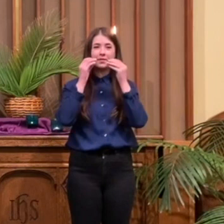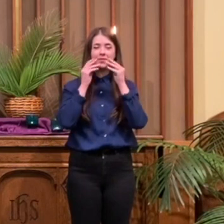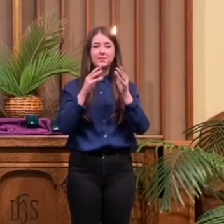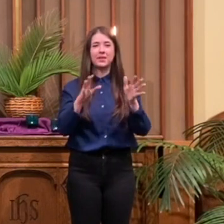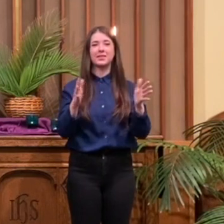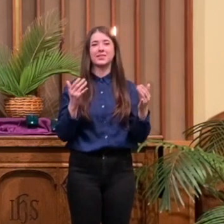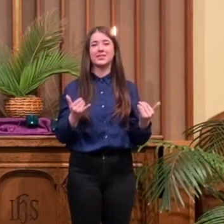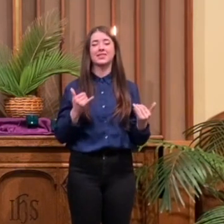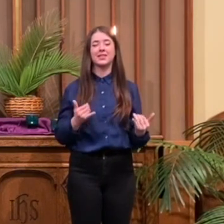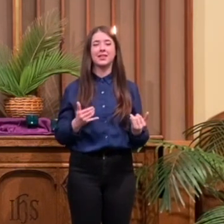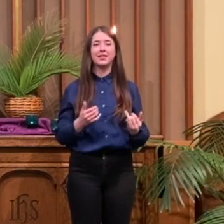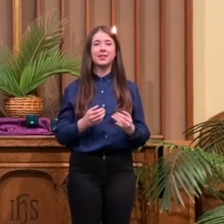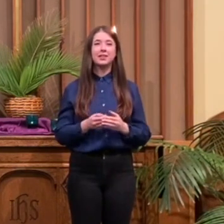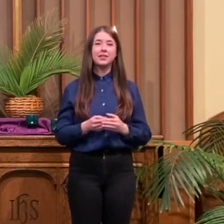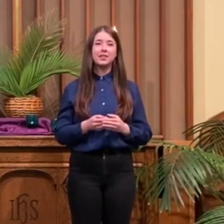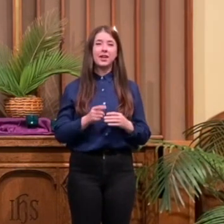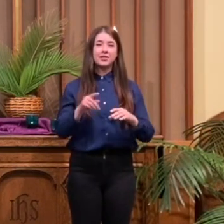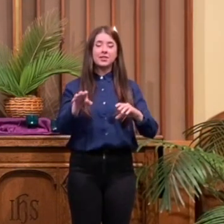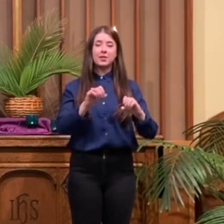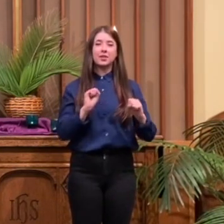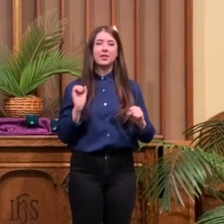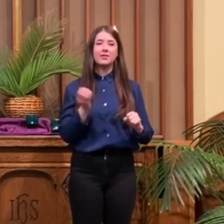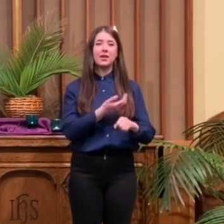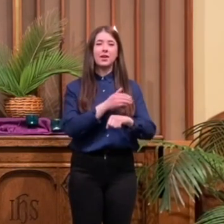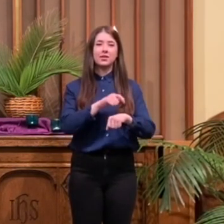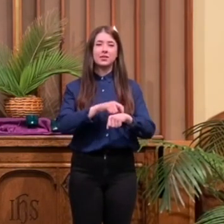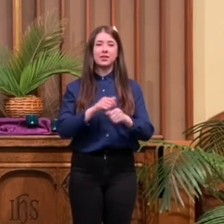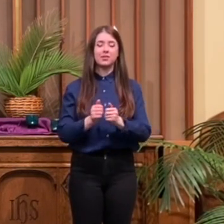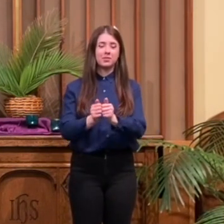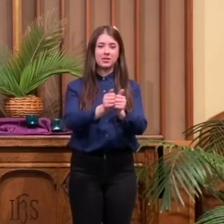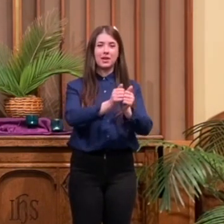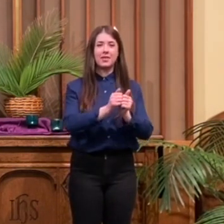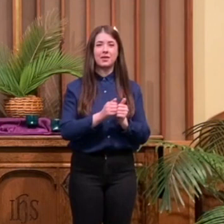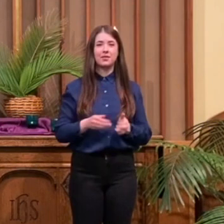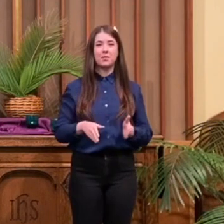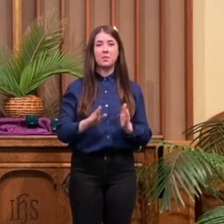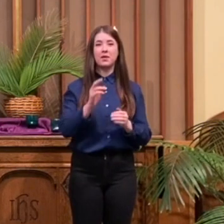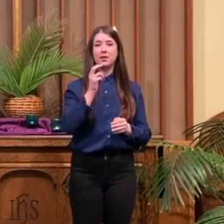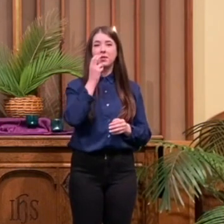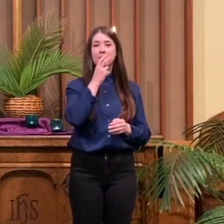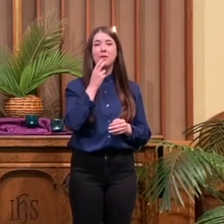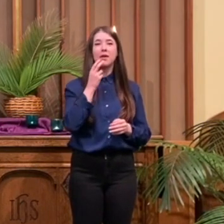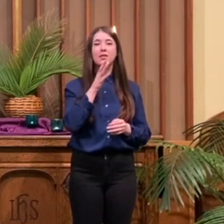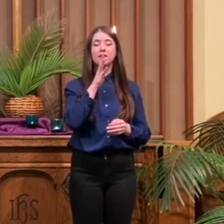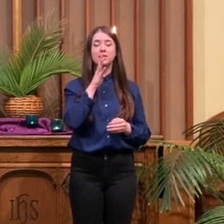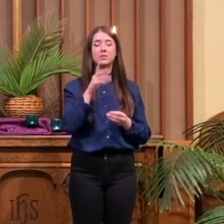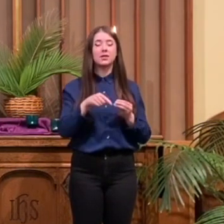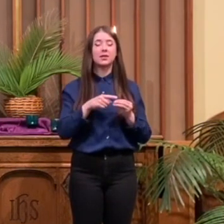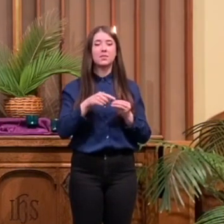Today. As you leave our time together, may your mouth speak of God's